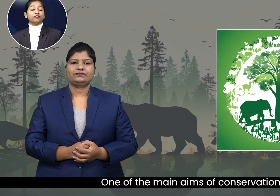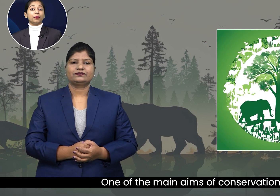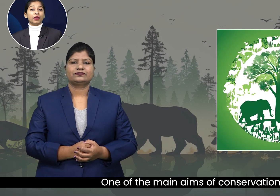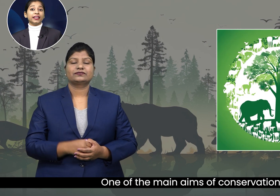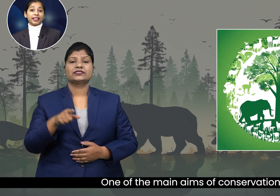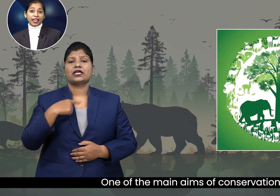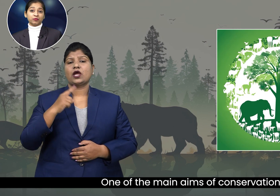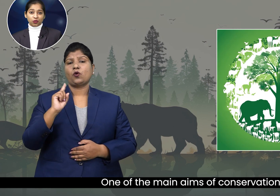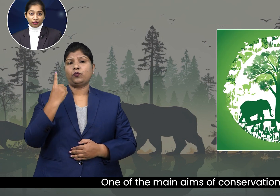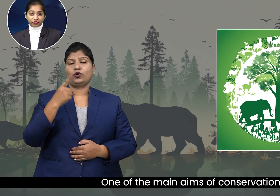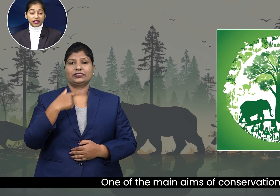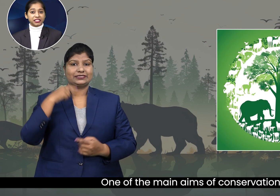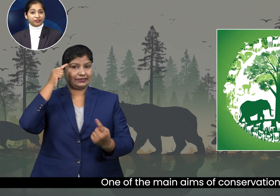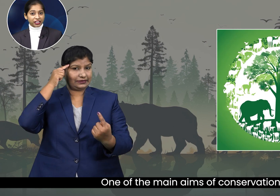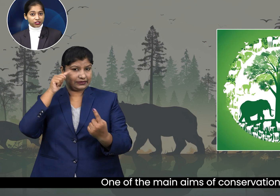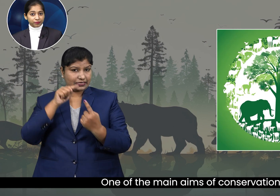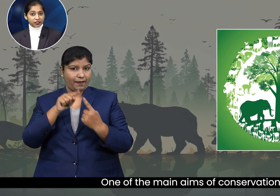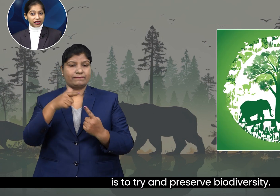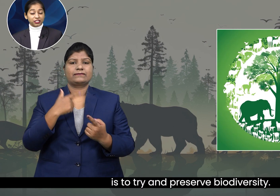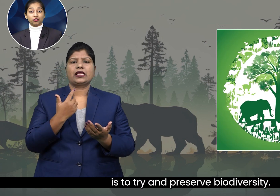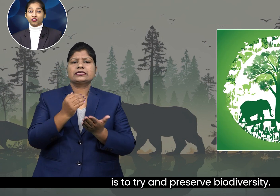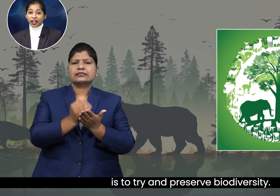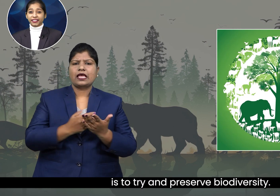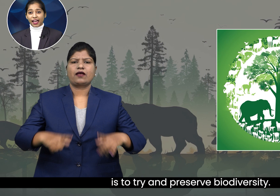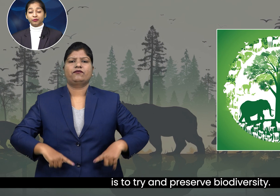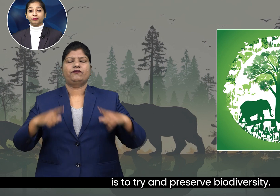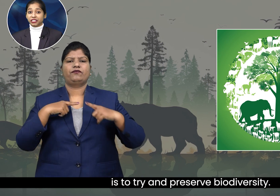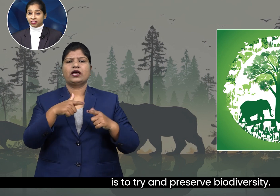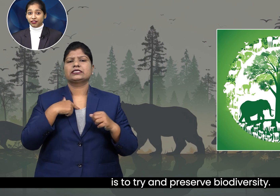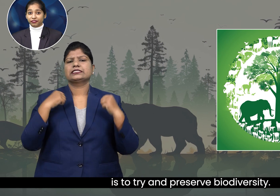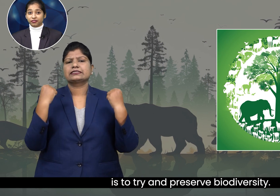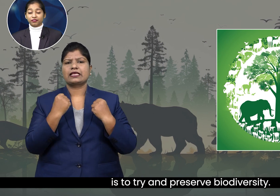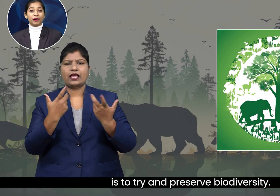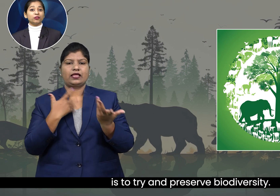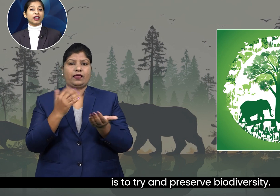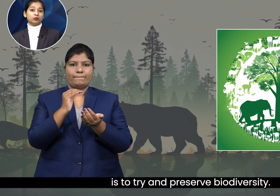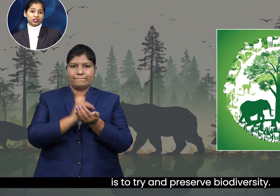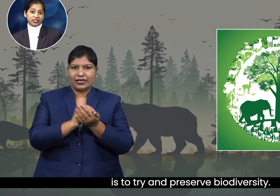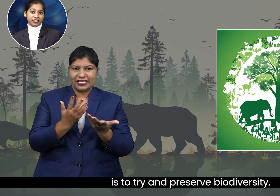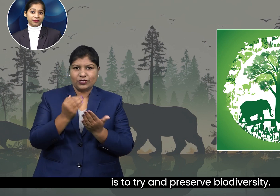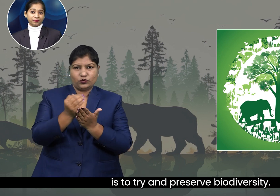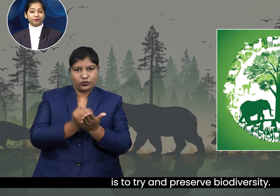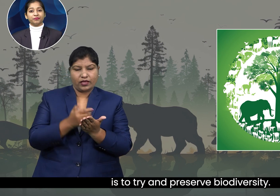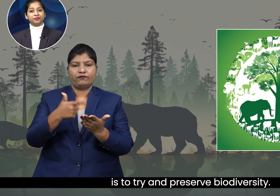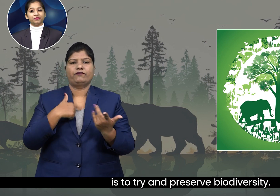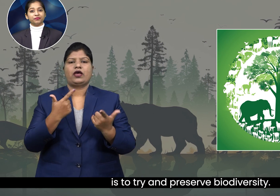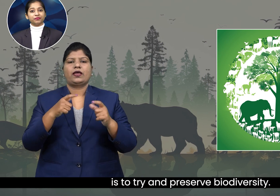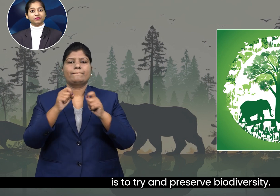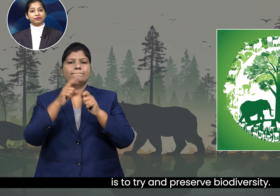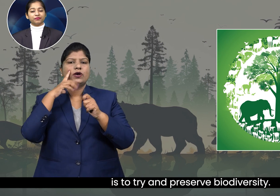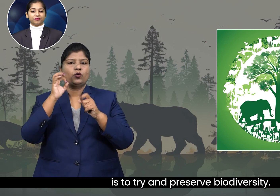One of the main aims of conservation is to try and preserve biodiversity.